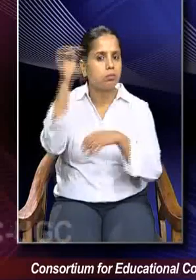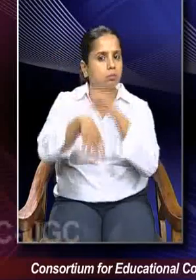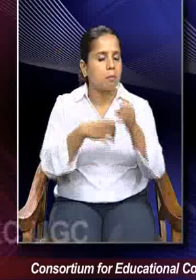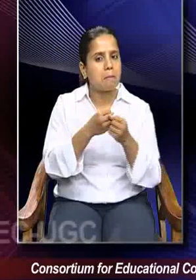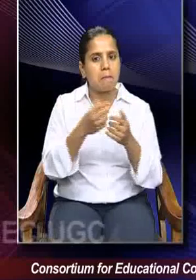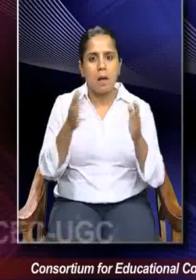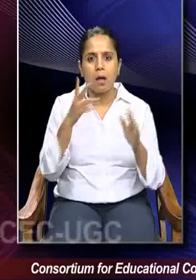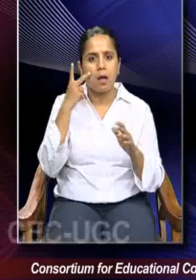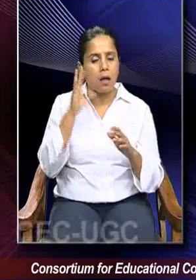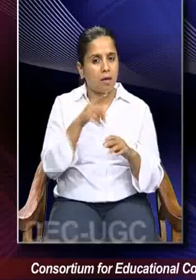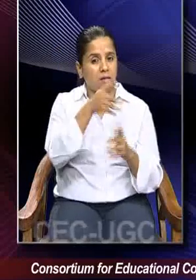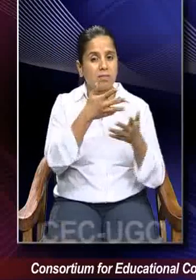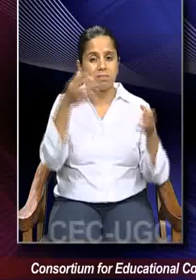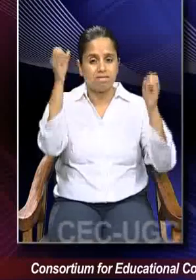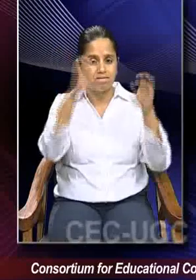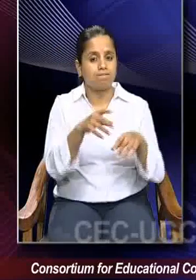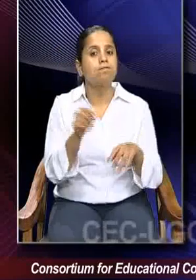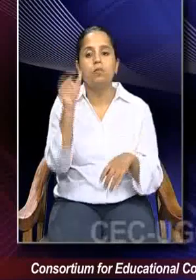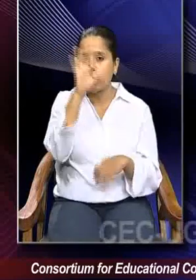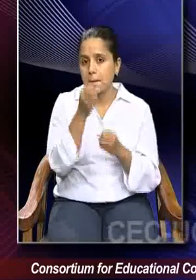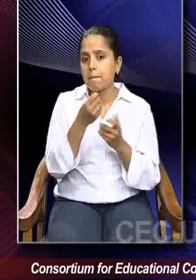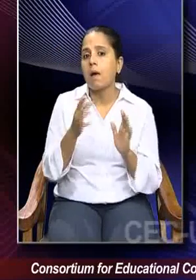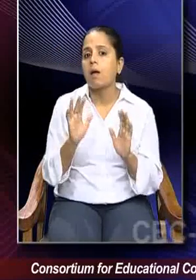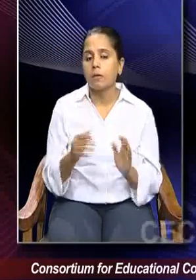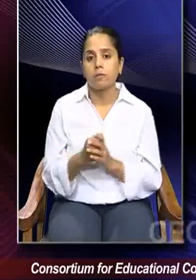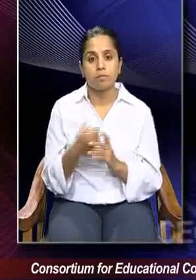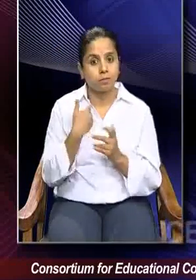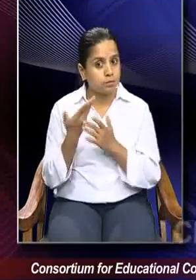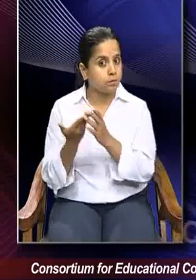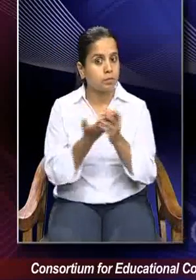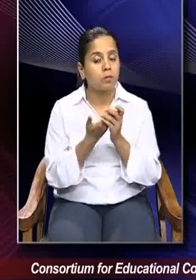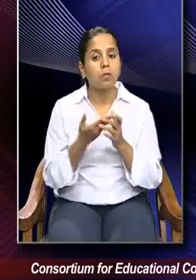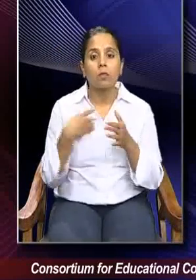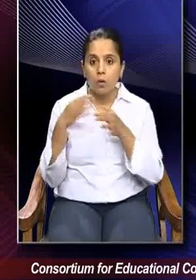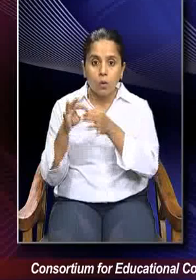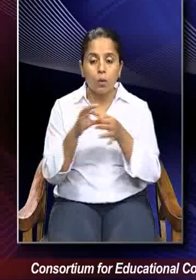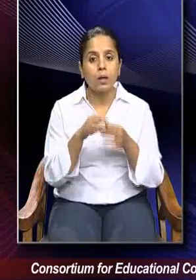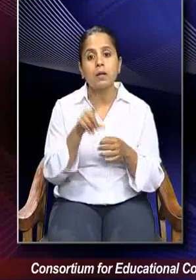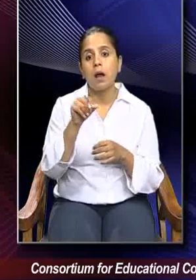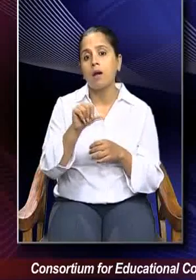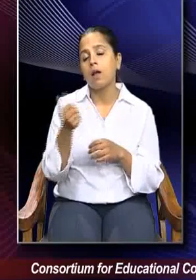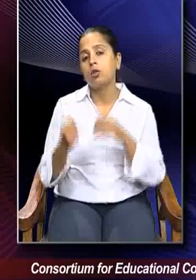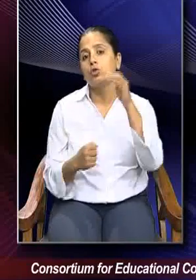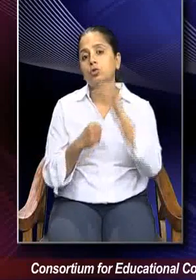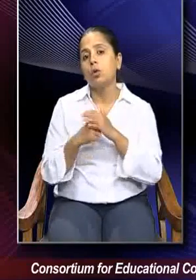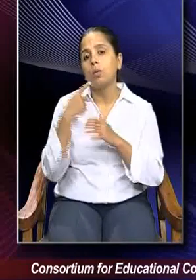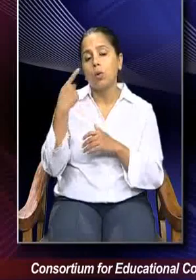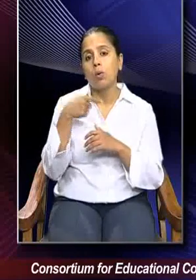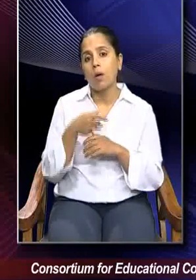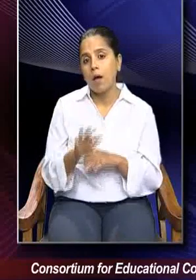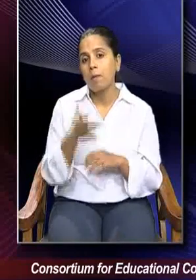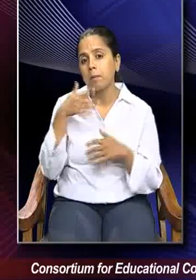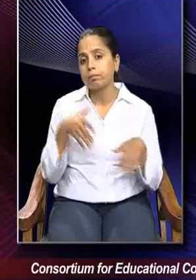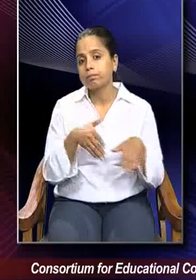plastic debris in the country. Together with 10 other topmost pollutant